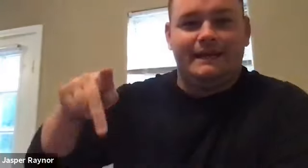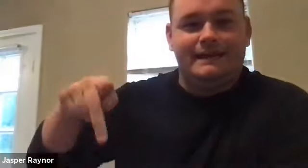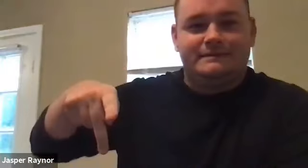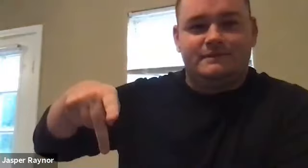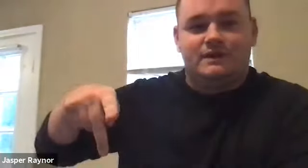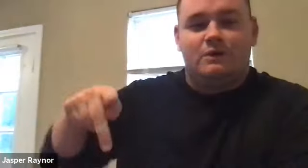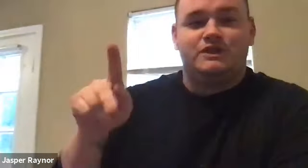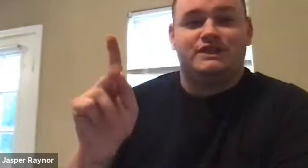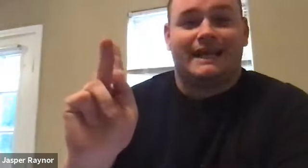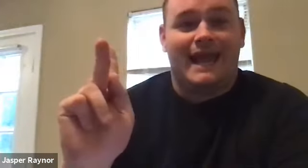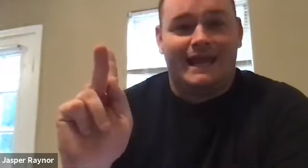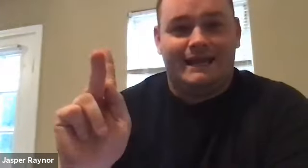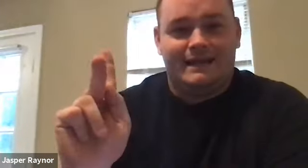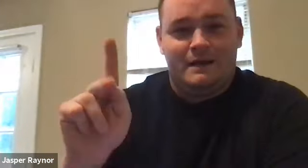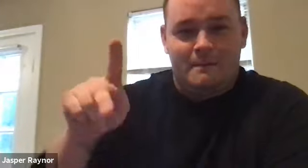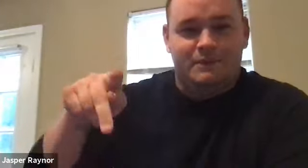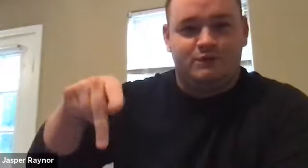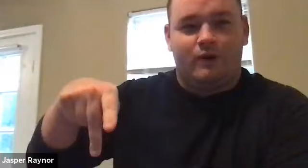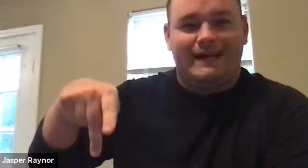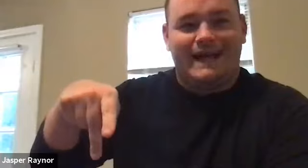P, which is a K, but you point it down.